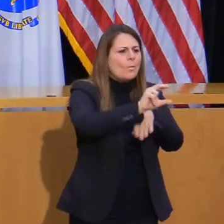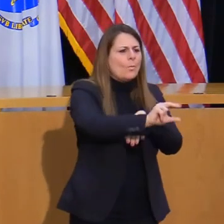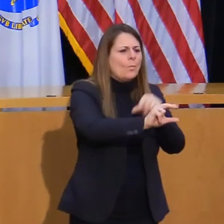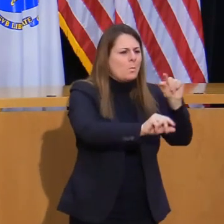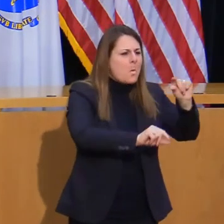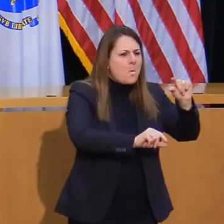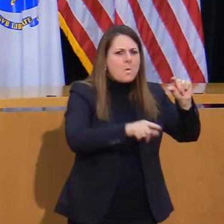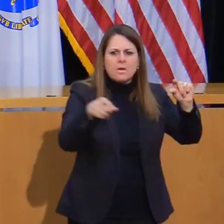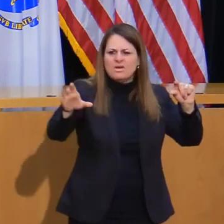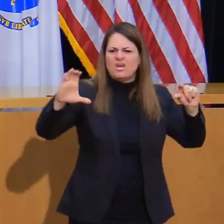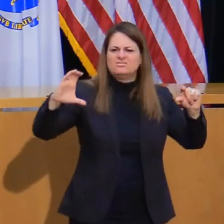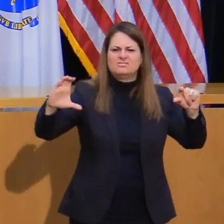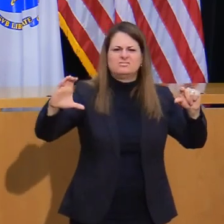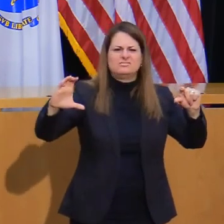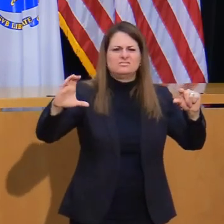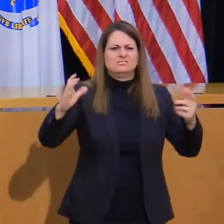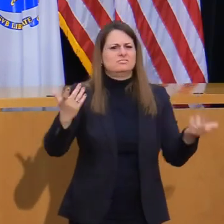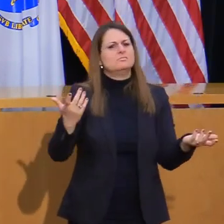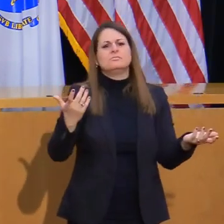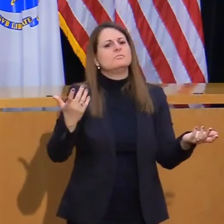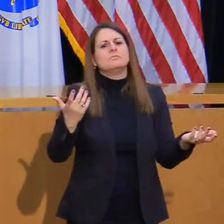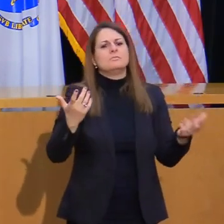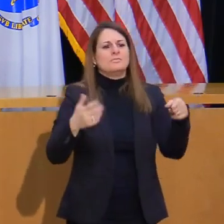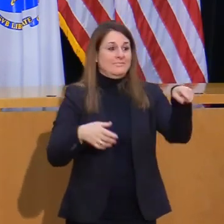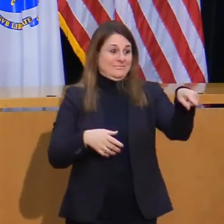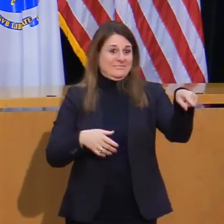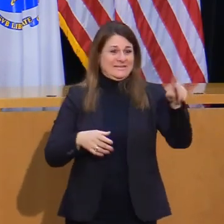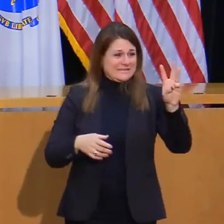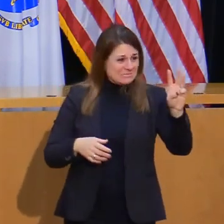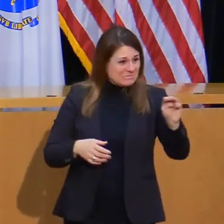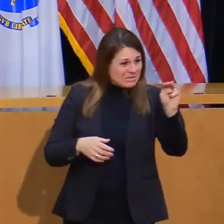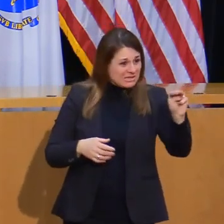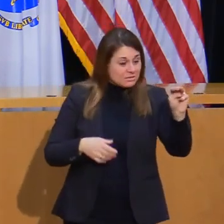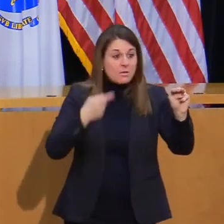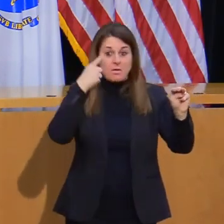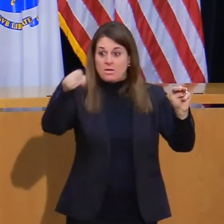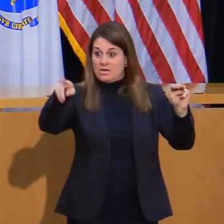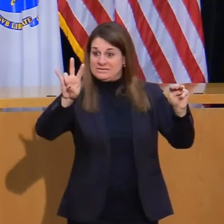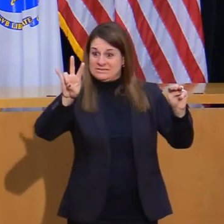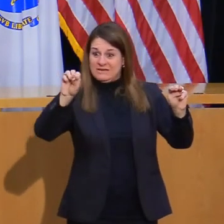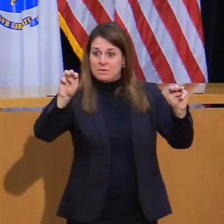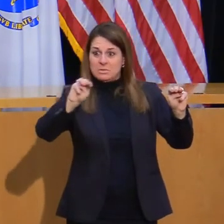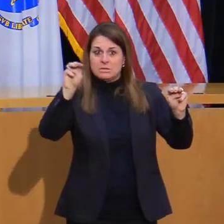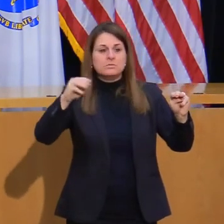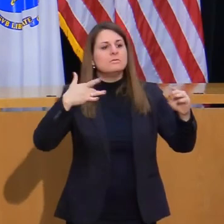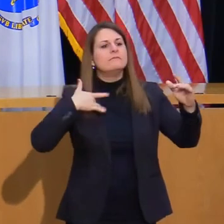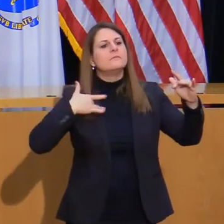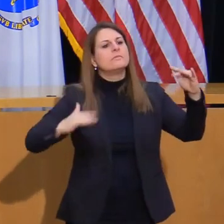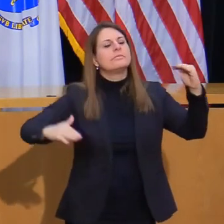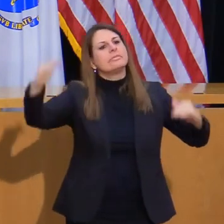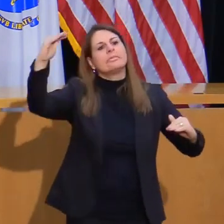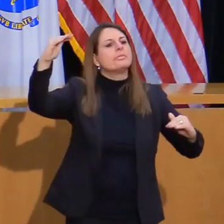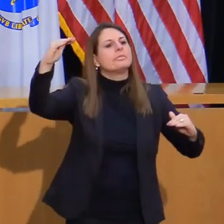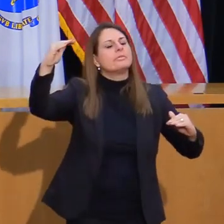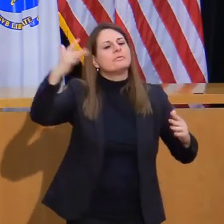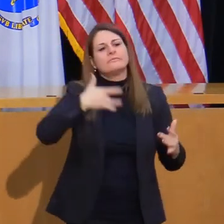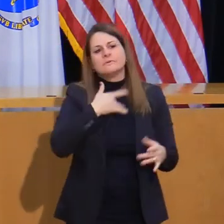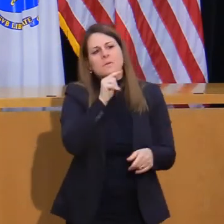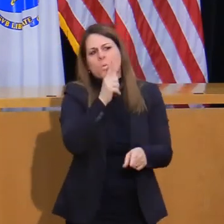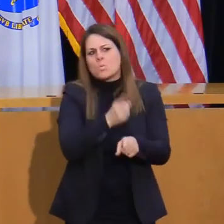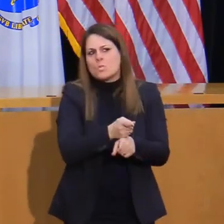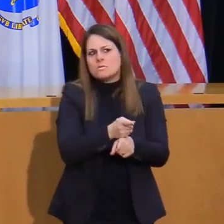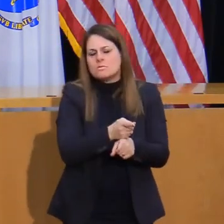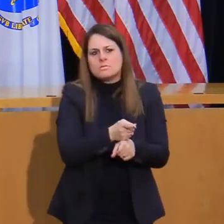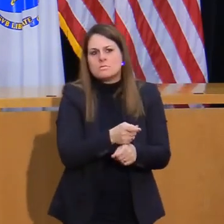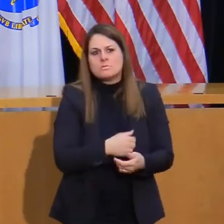have, getting $6, $7, $8 million, it was pretty clear that there was a problem there. And we